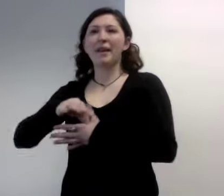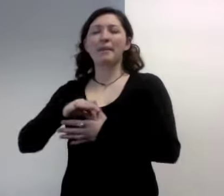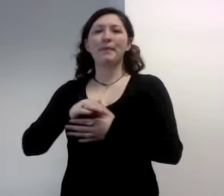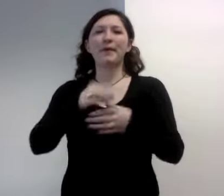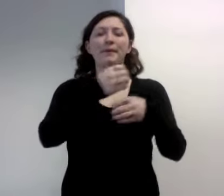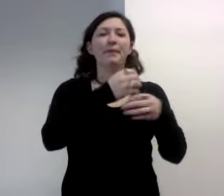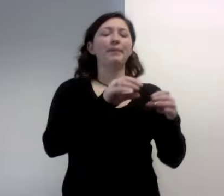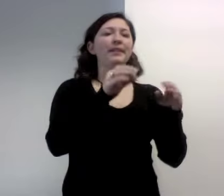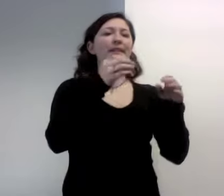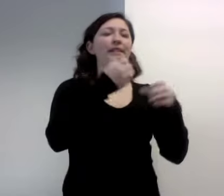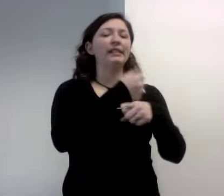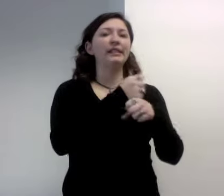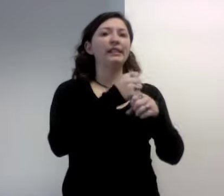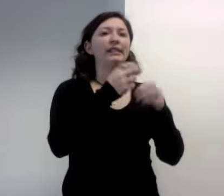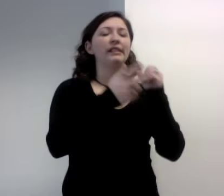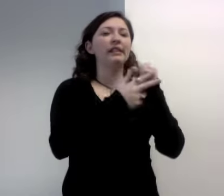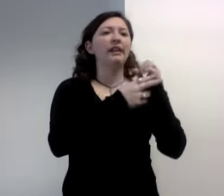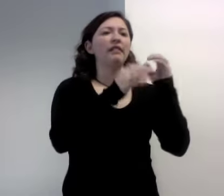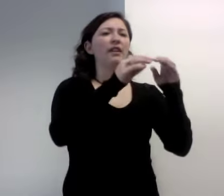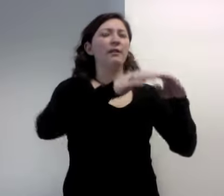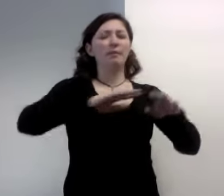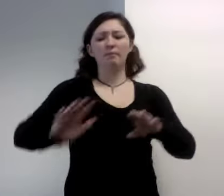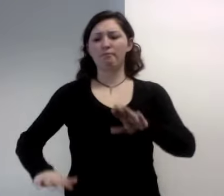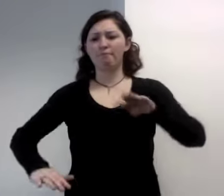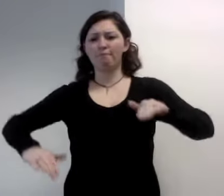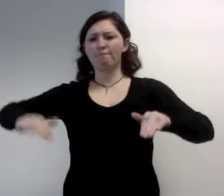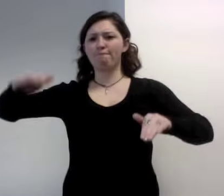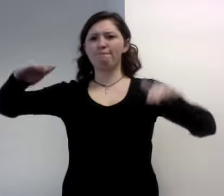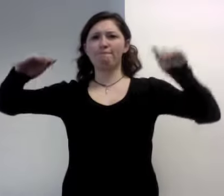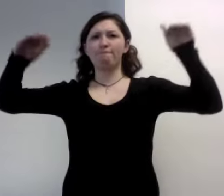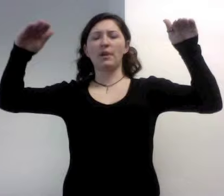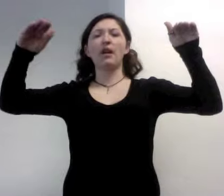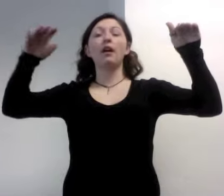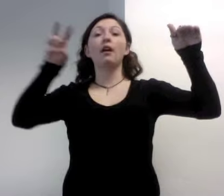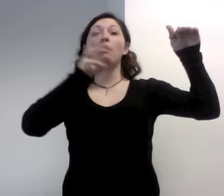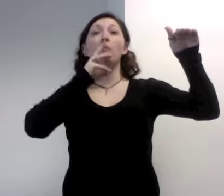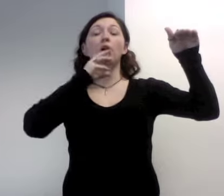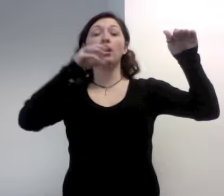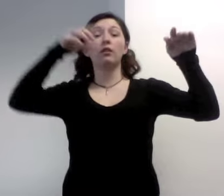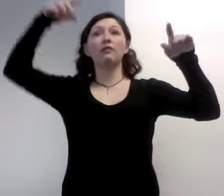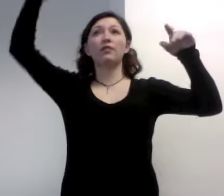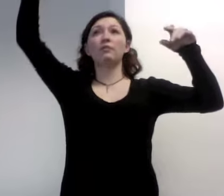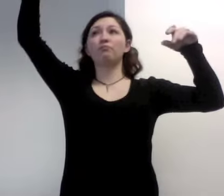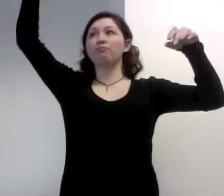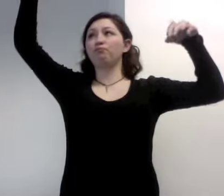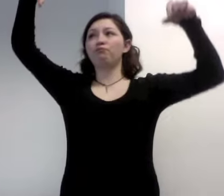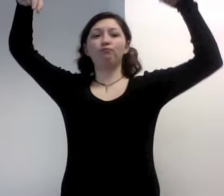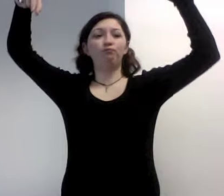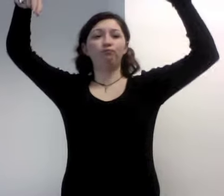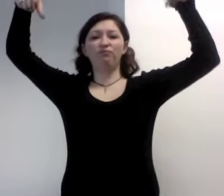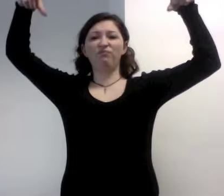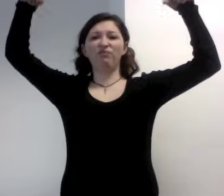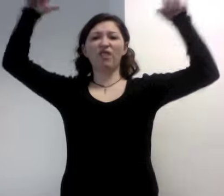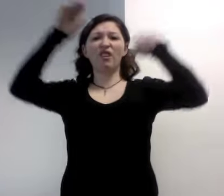great piles in the room, and the water from leaky roofs would drip over it.